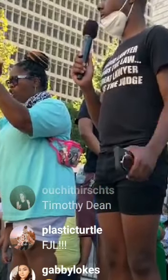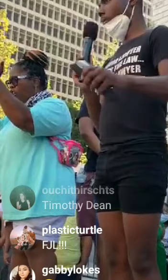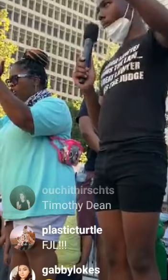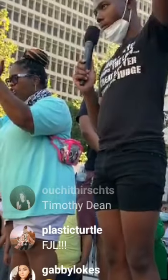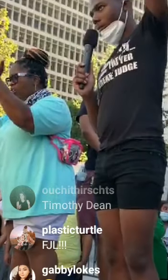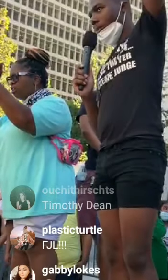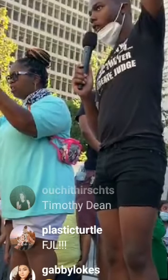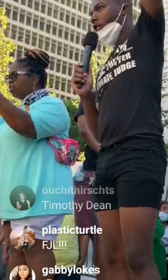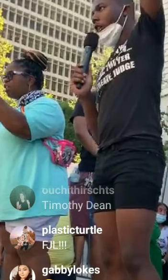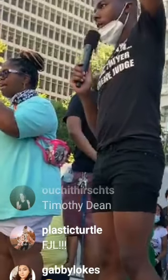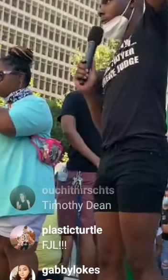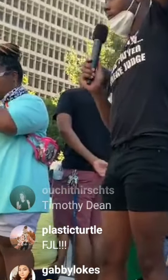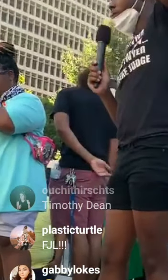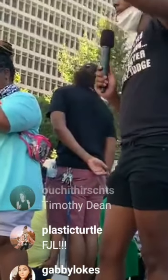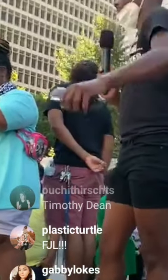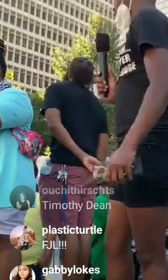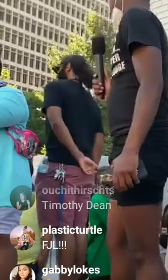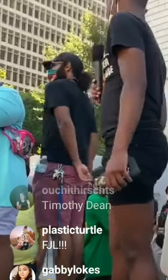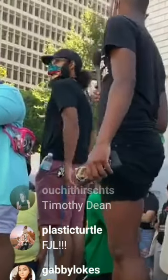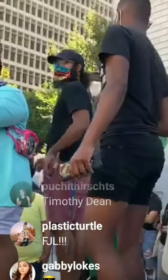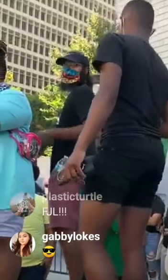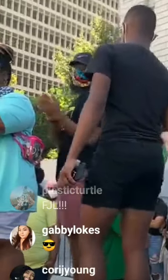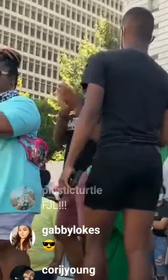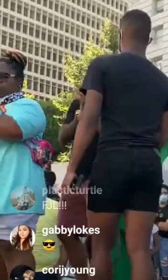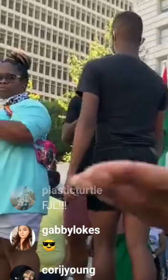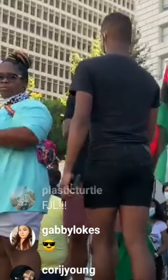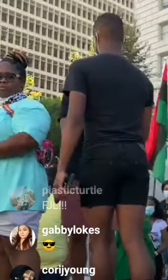Jamil Moore. Ashay. Ashay.